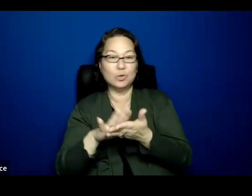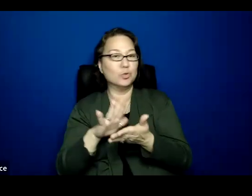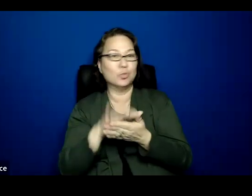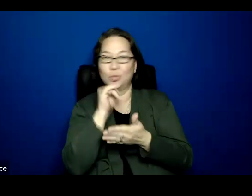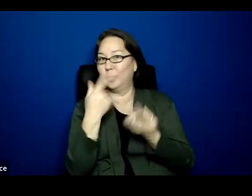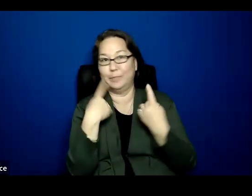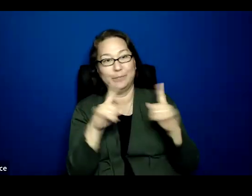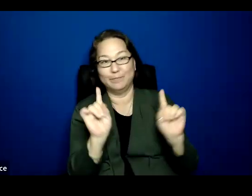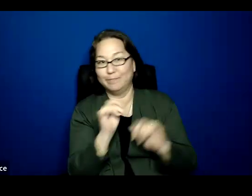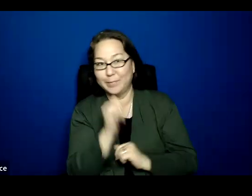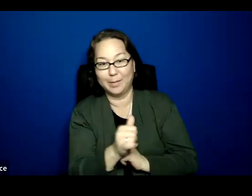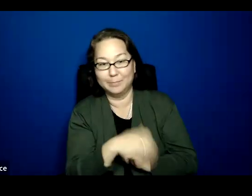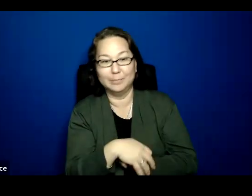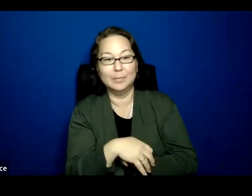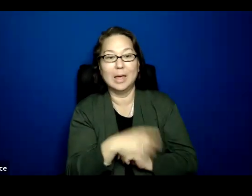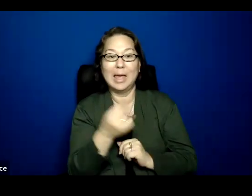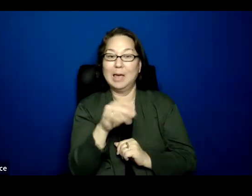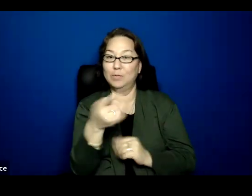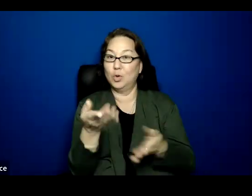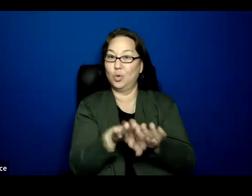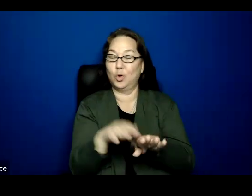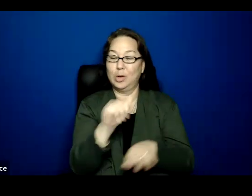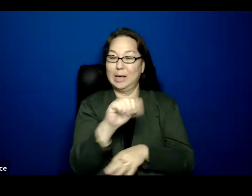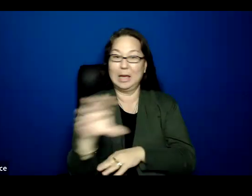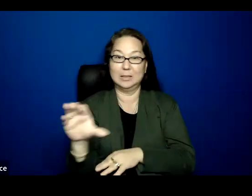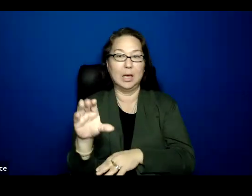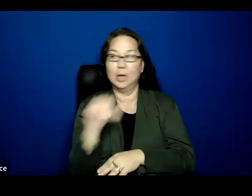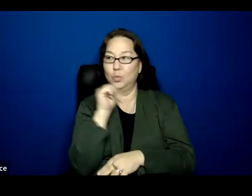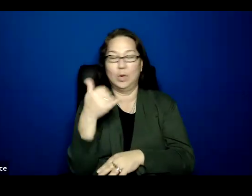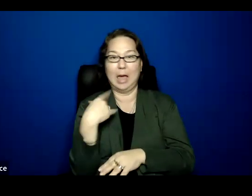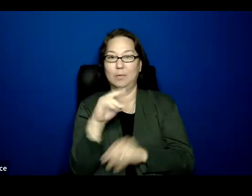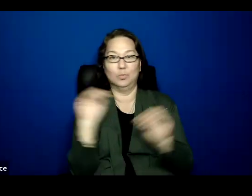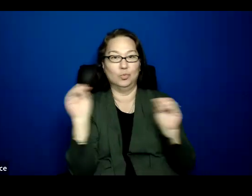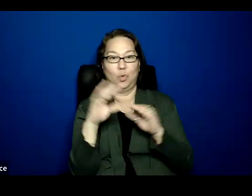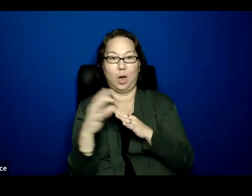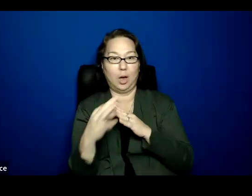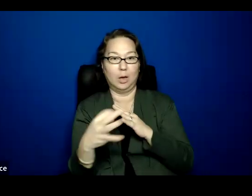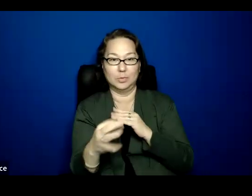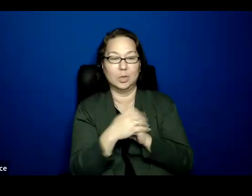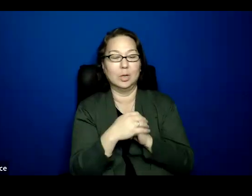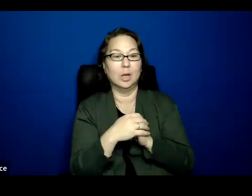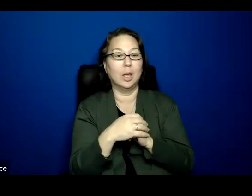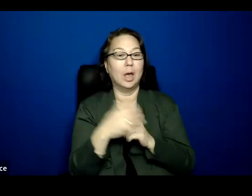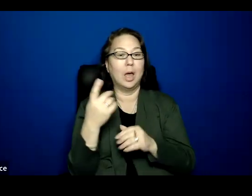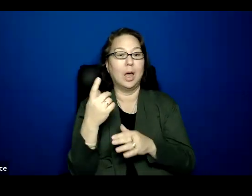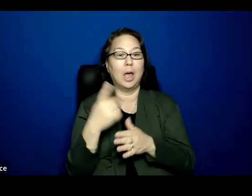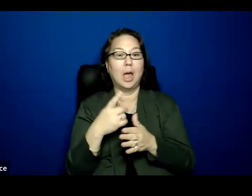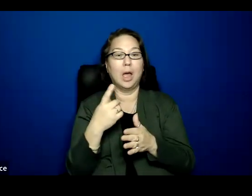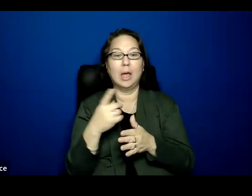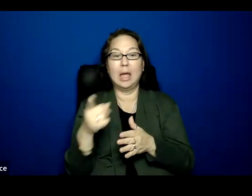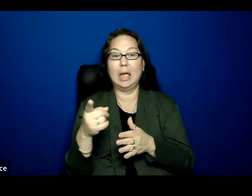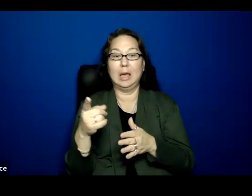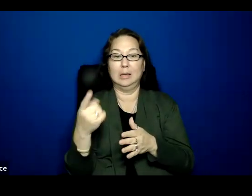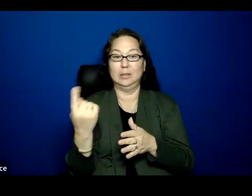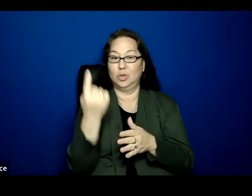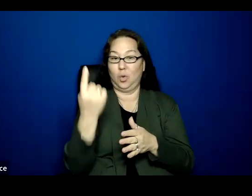throwing up. If you close ACC, my son will have no option for school, along with his young brother in the future. I'm not sending my kids to school